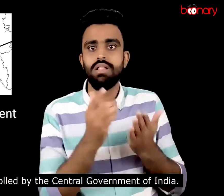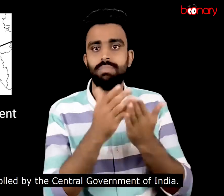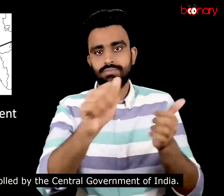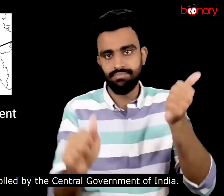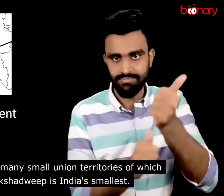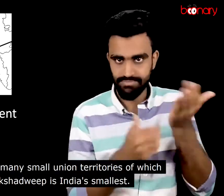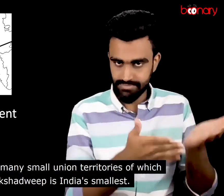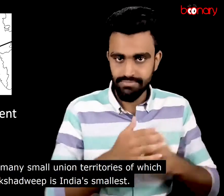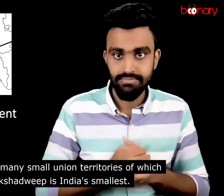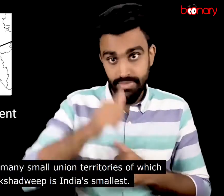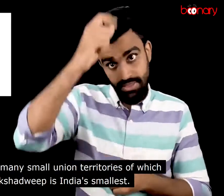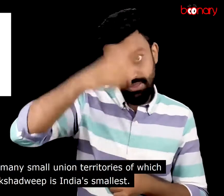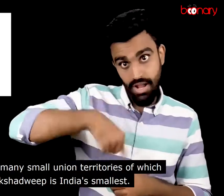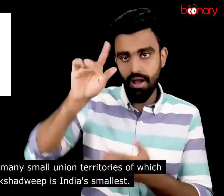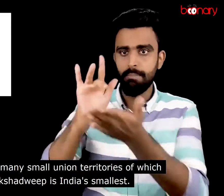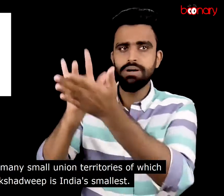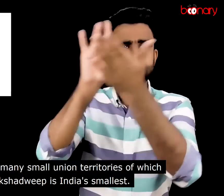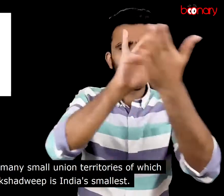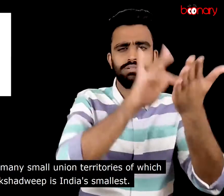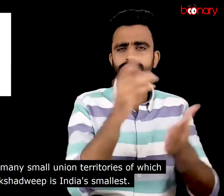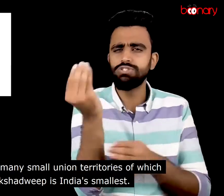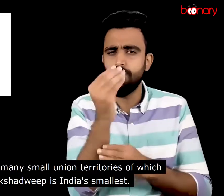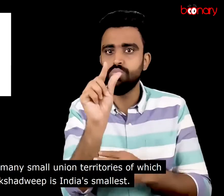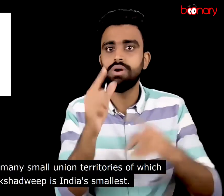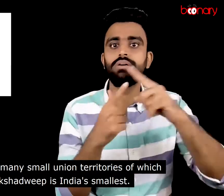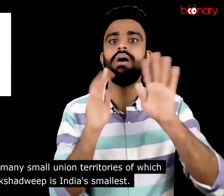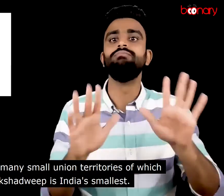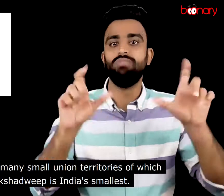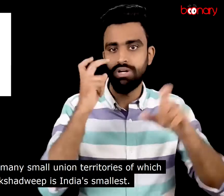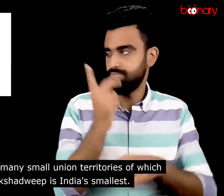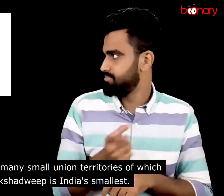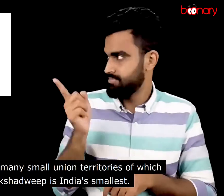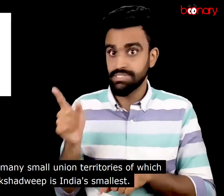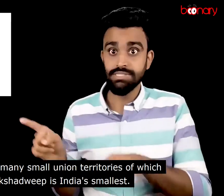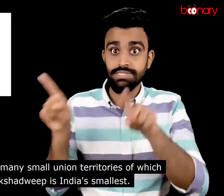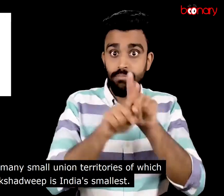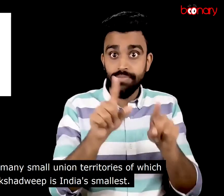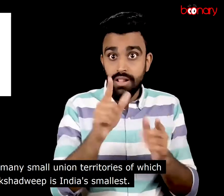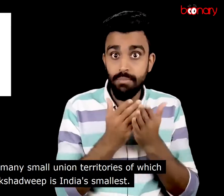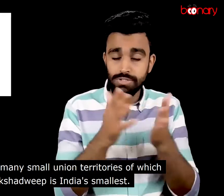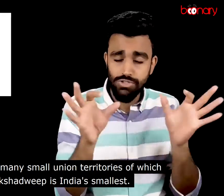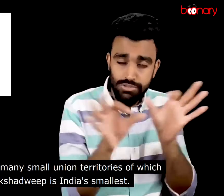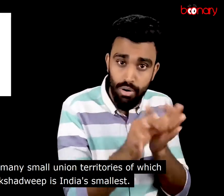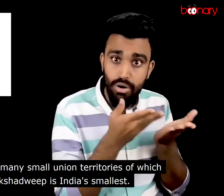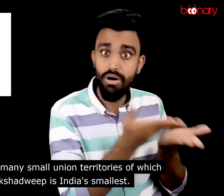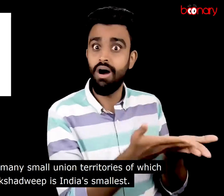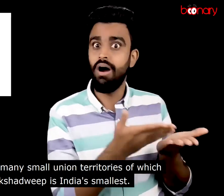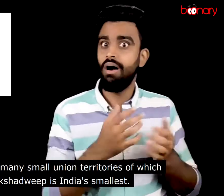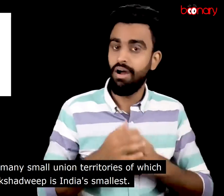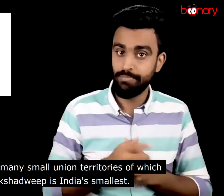India has many small union territories of which Lakshadeep is India's smallest.